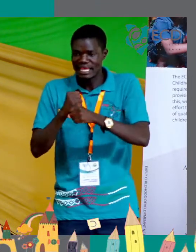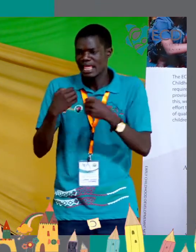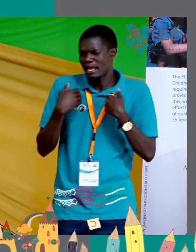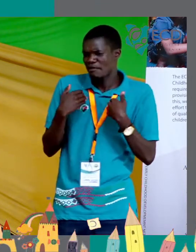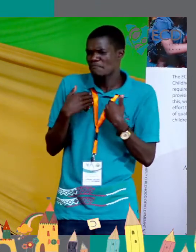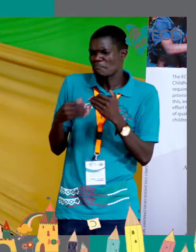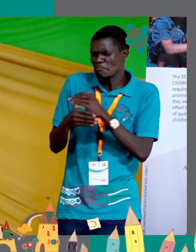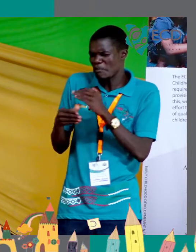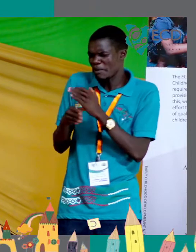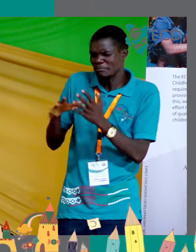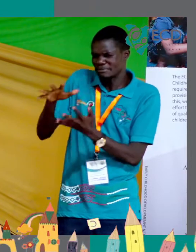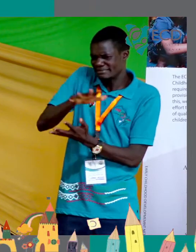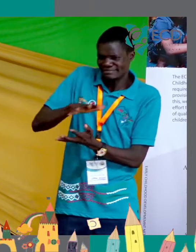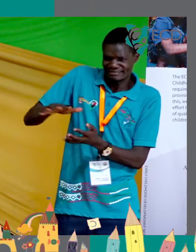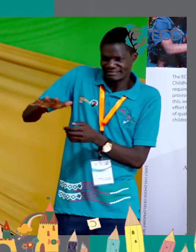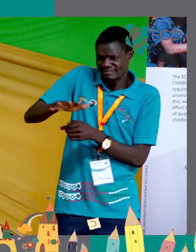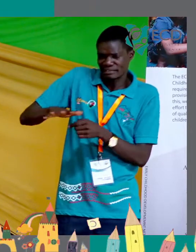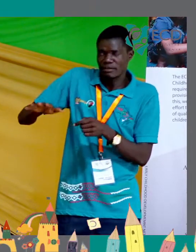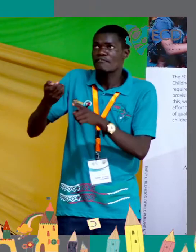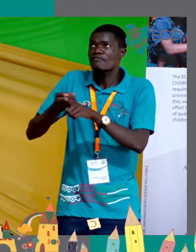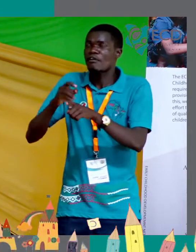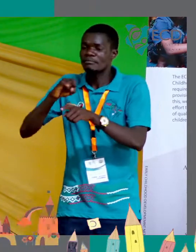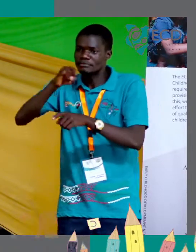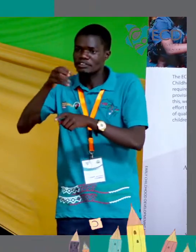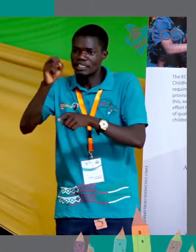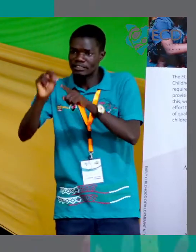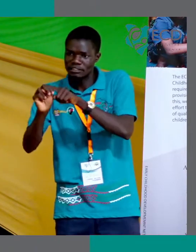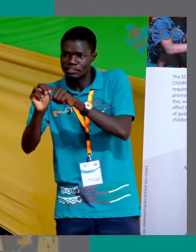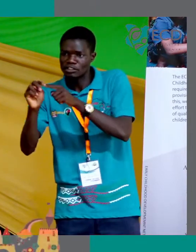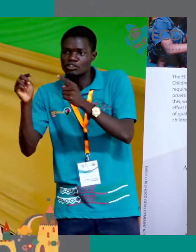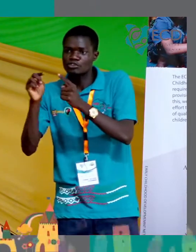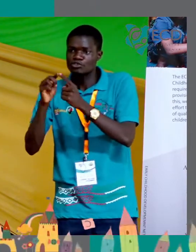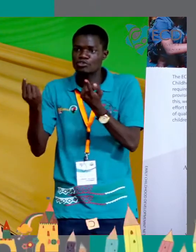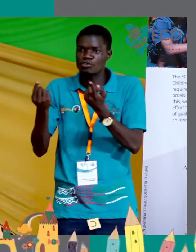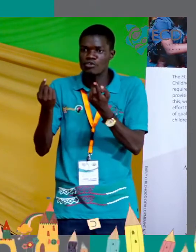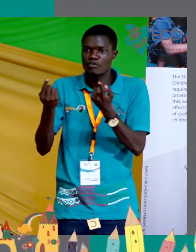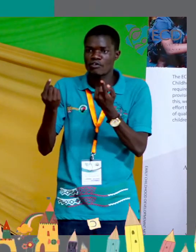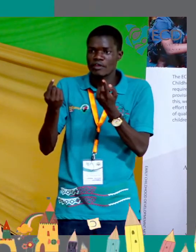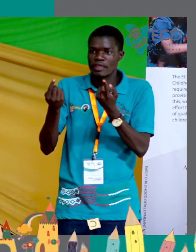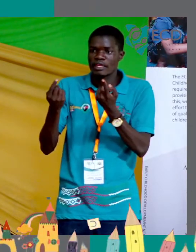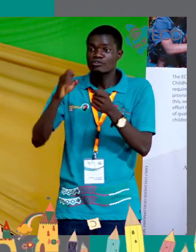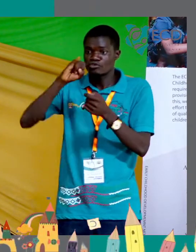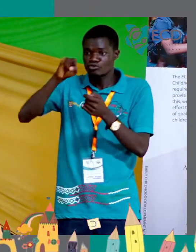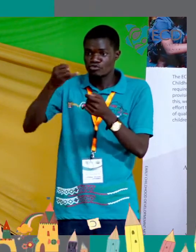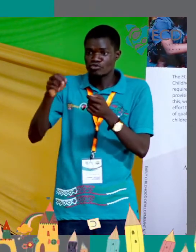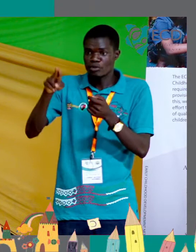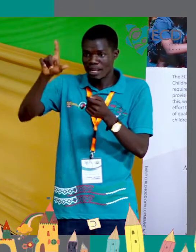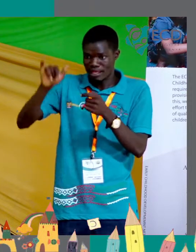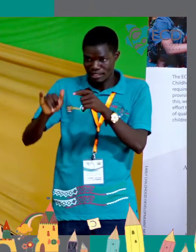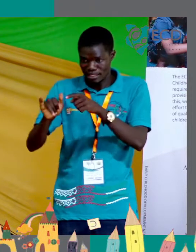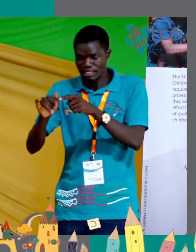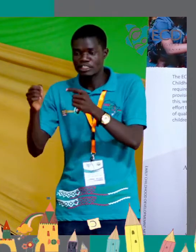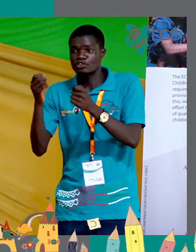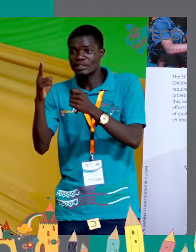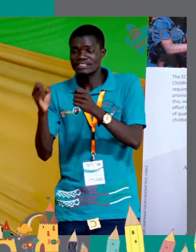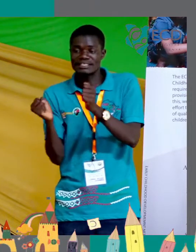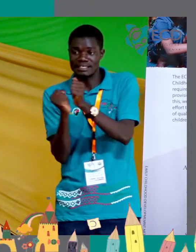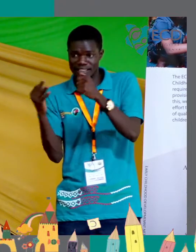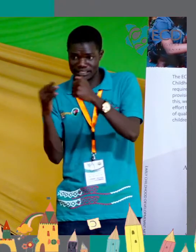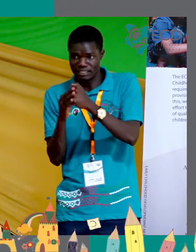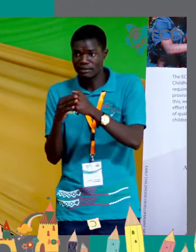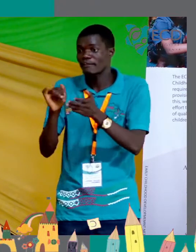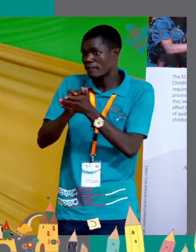cases from January to July 2018 to July, and comparison the same